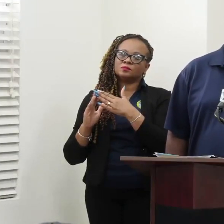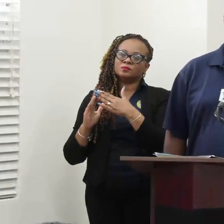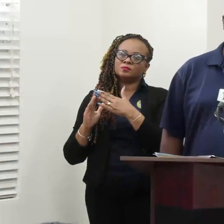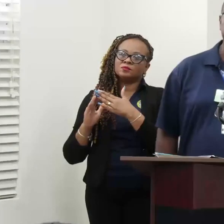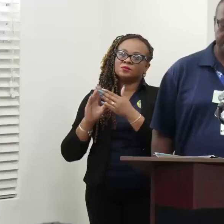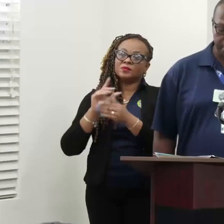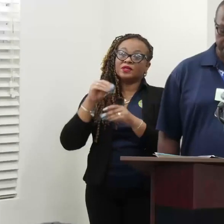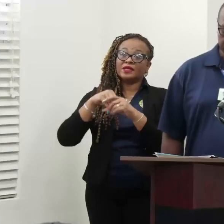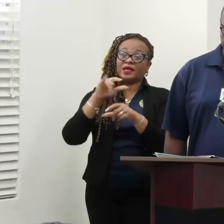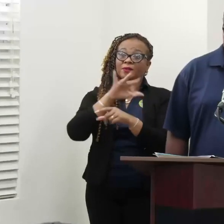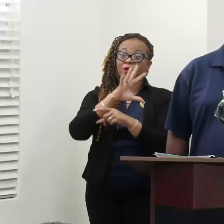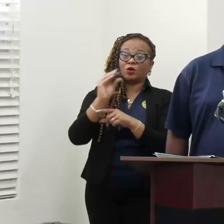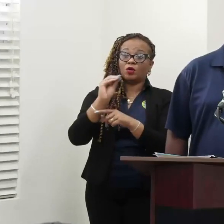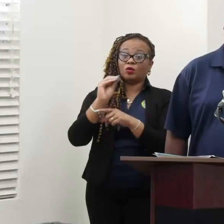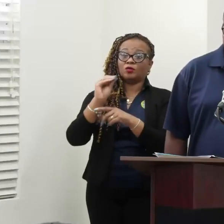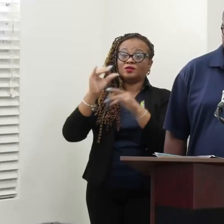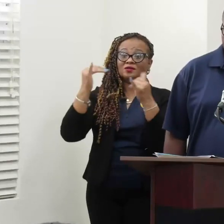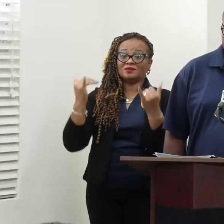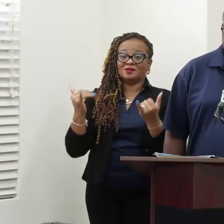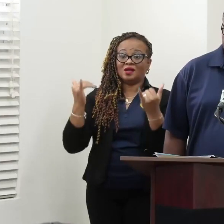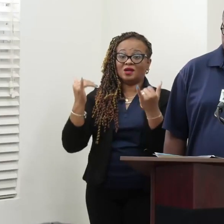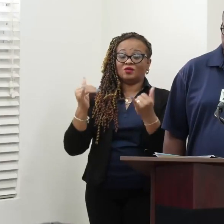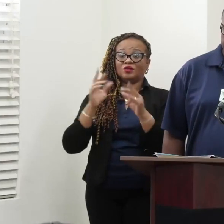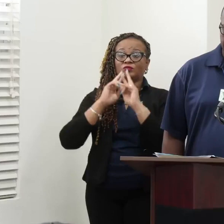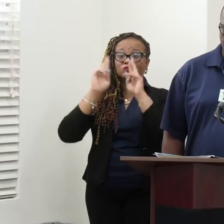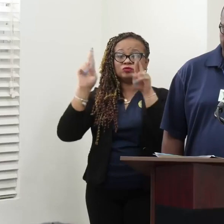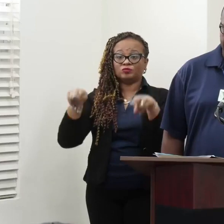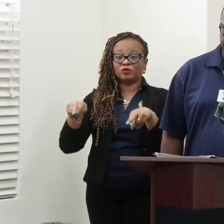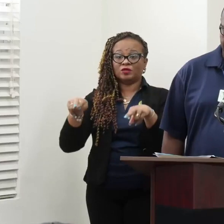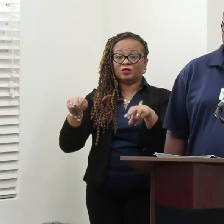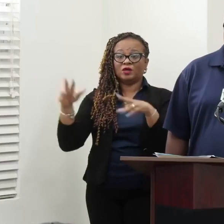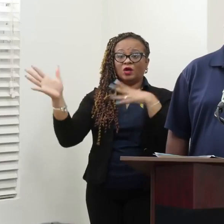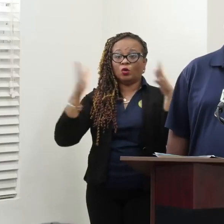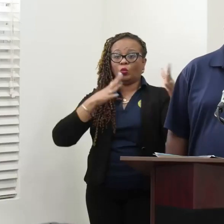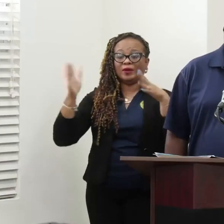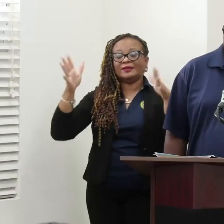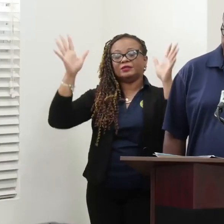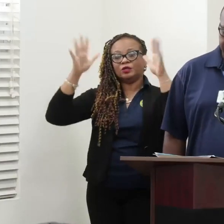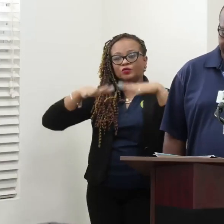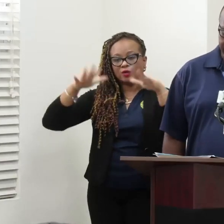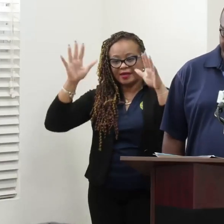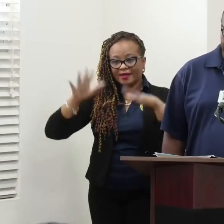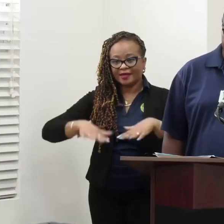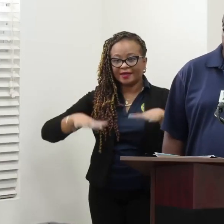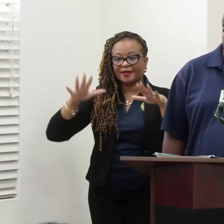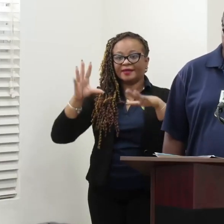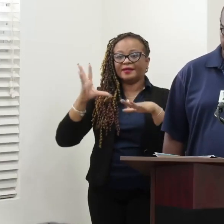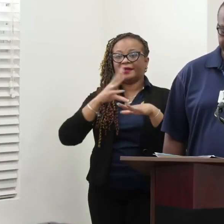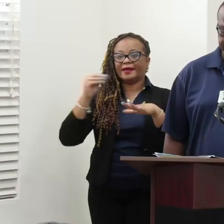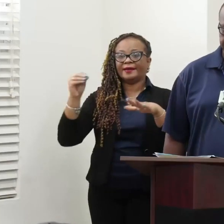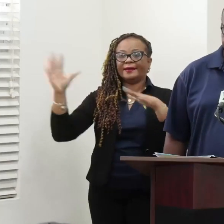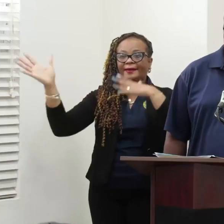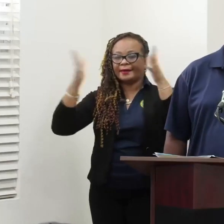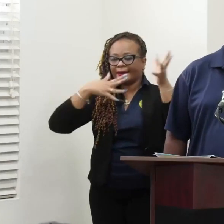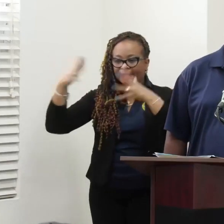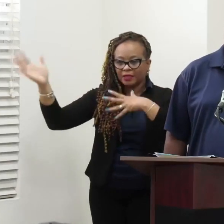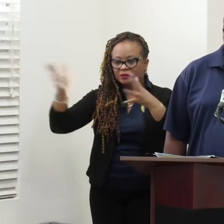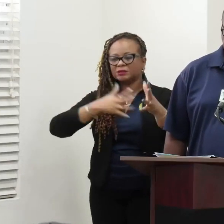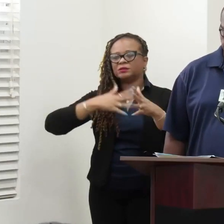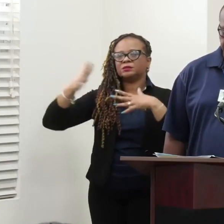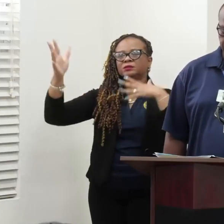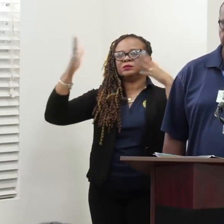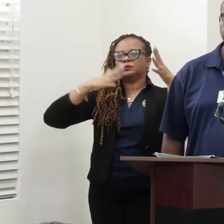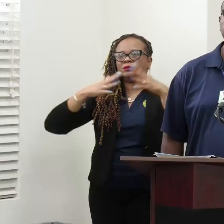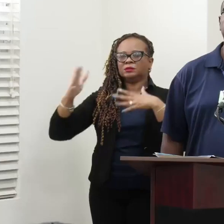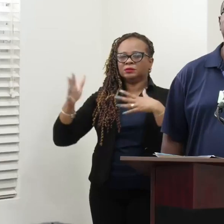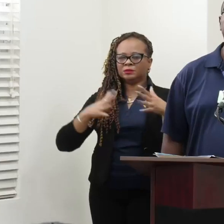In Abaco, the present conditions reported are wind and rain and significant gusts. Ça c'est dans Abaco,